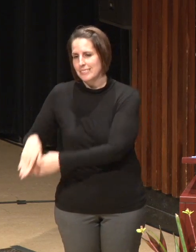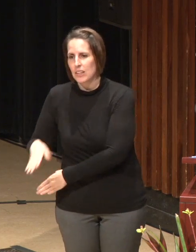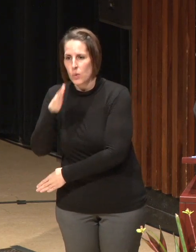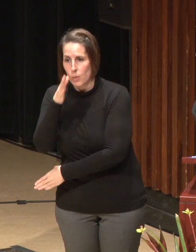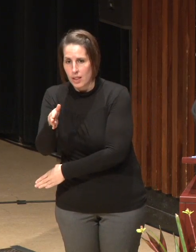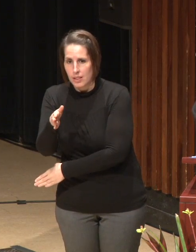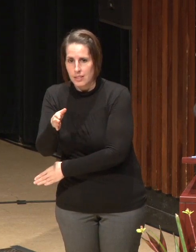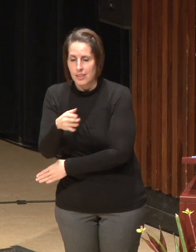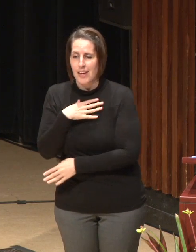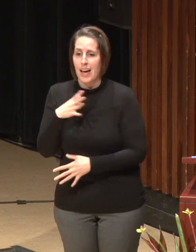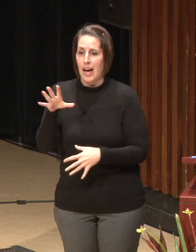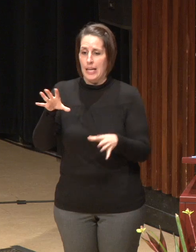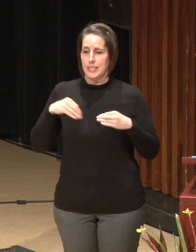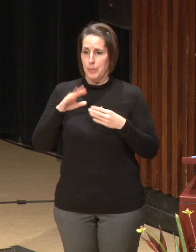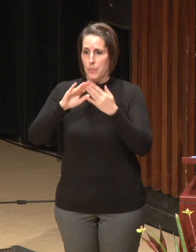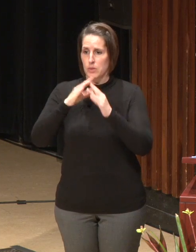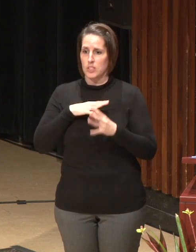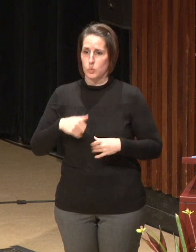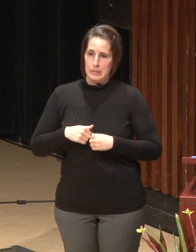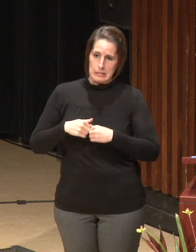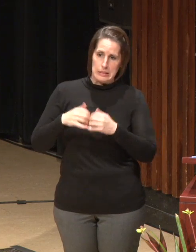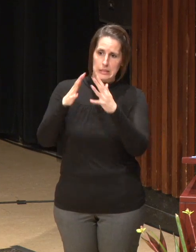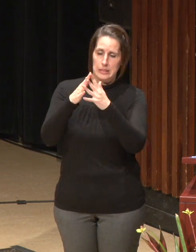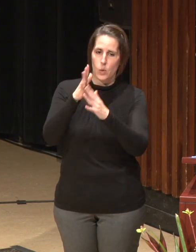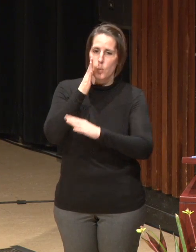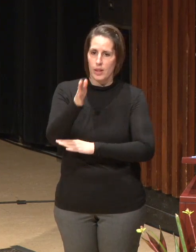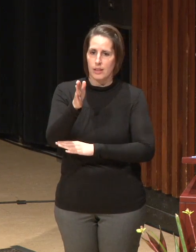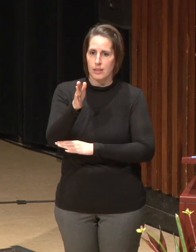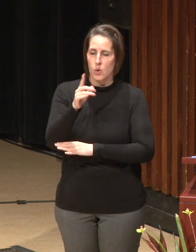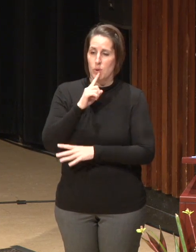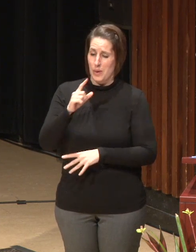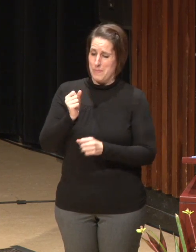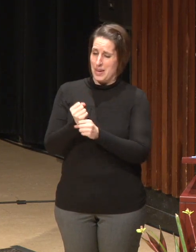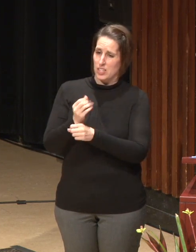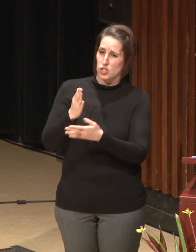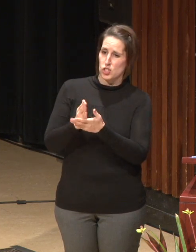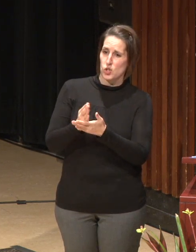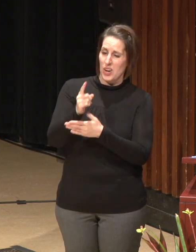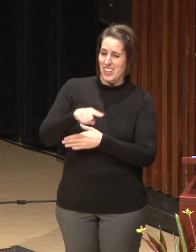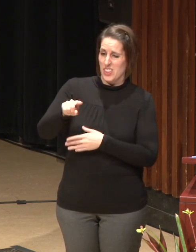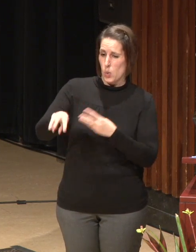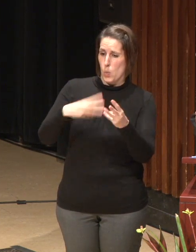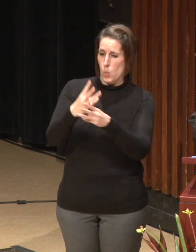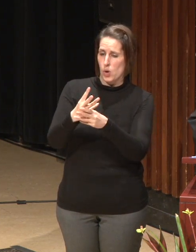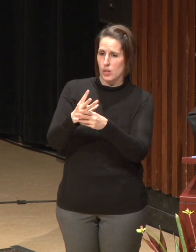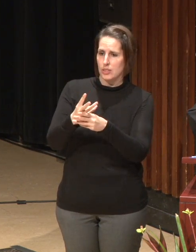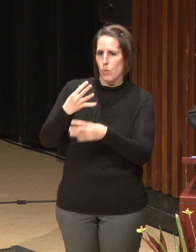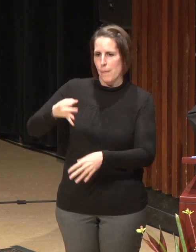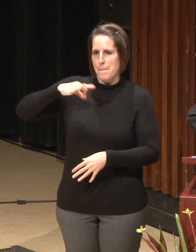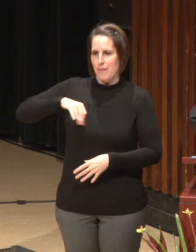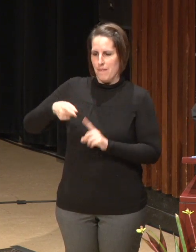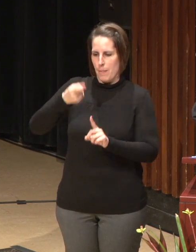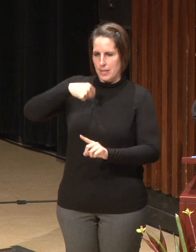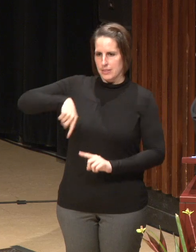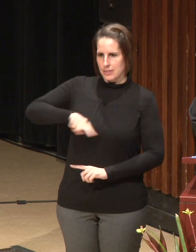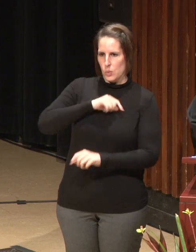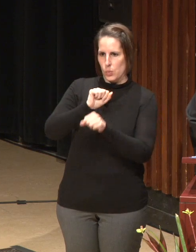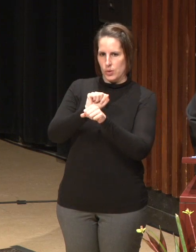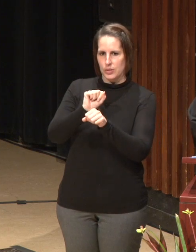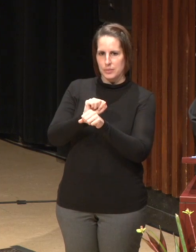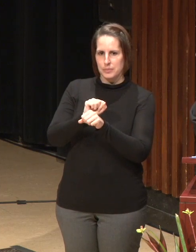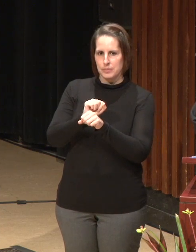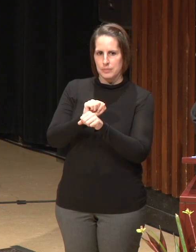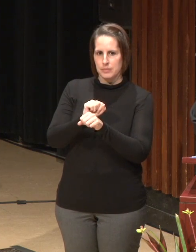build accepting communities, and we will ensure that this world is better for having had us in it. It's time to get to work.